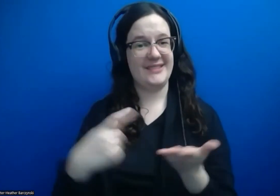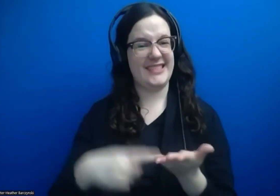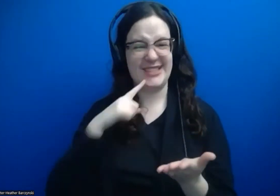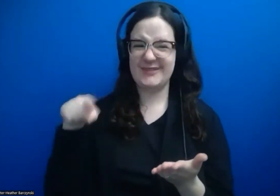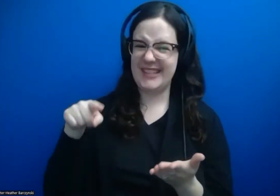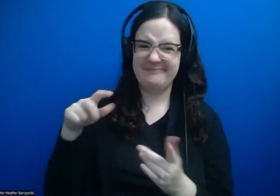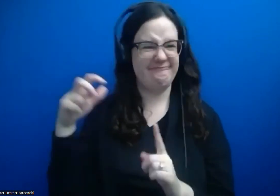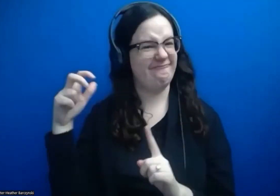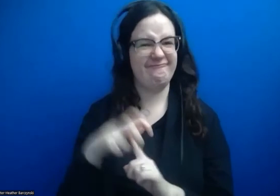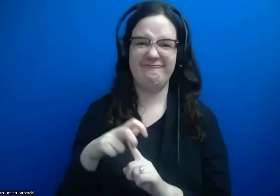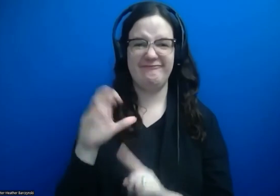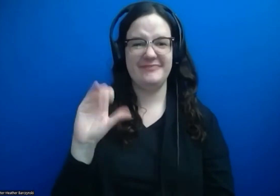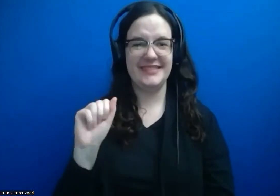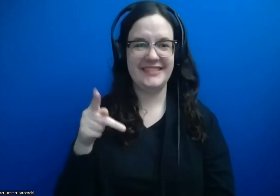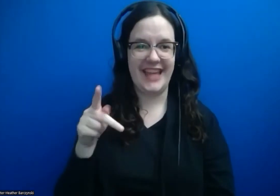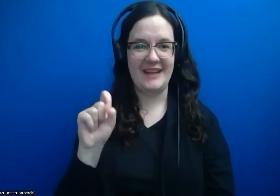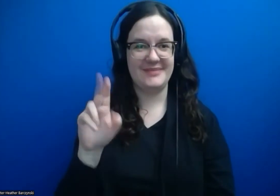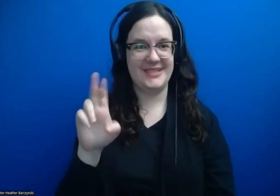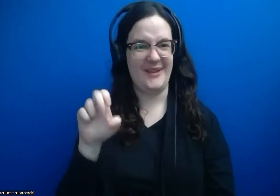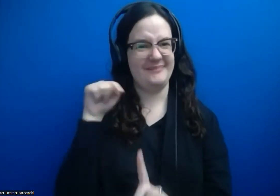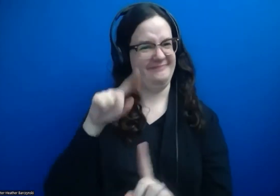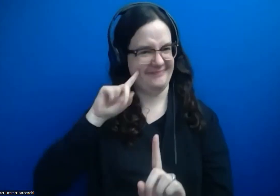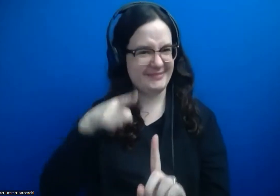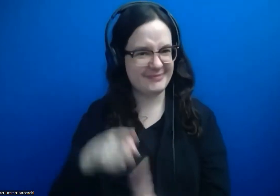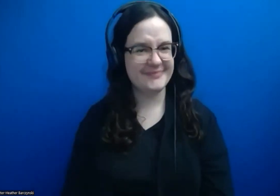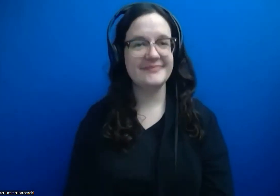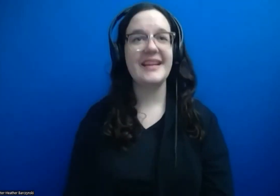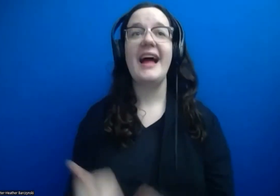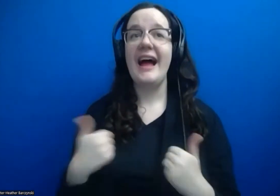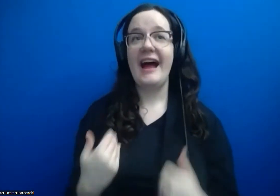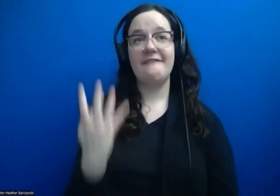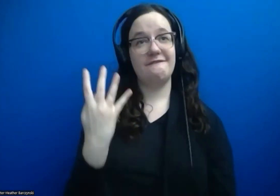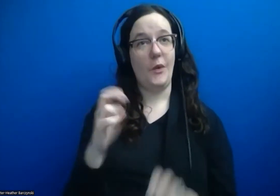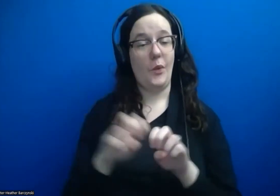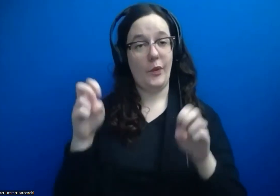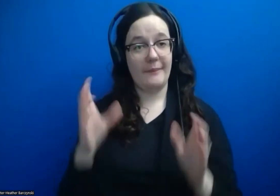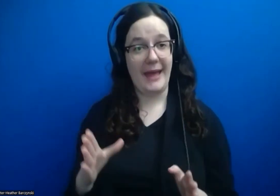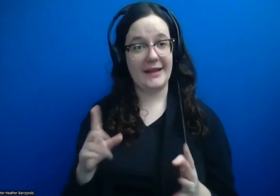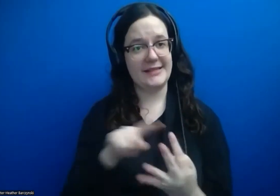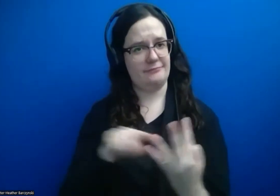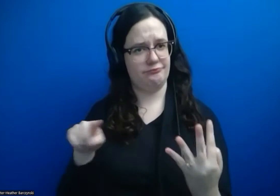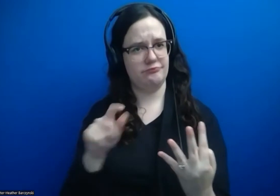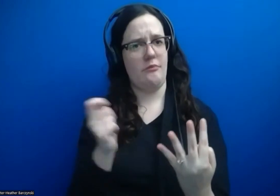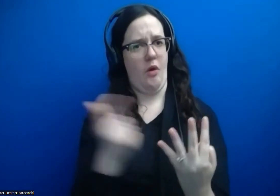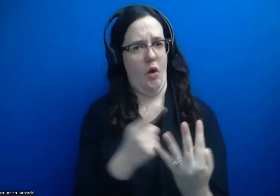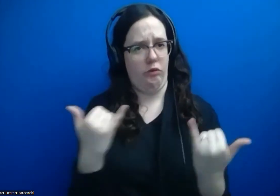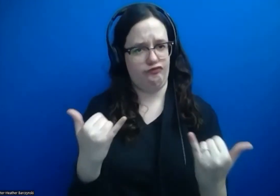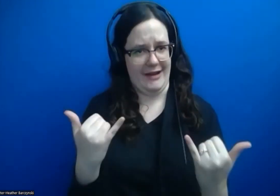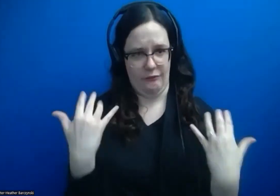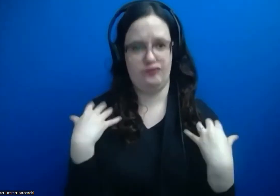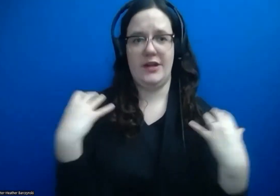right? This is what it's all about. We have 4 panelists, all of which are in recovery. They're going to share their story, share their